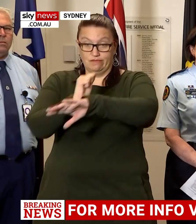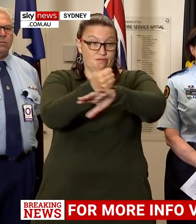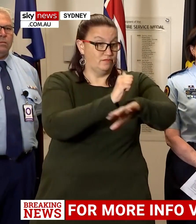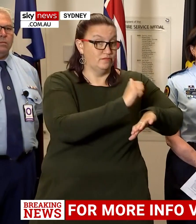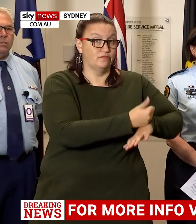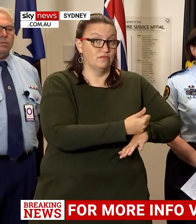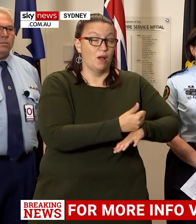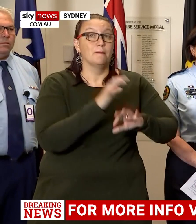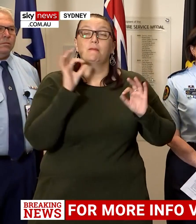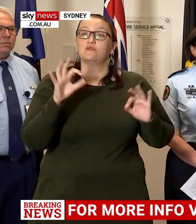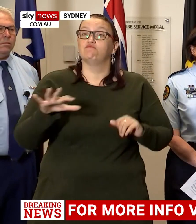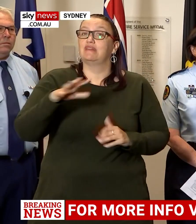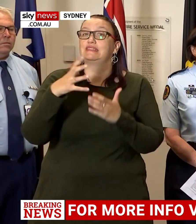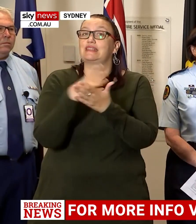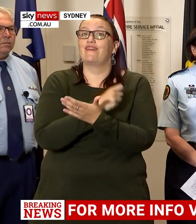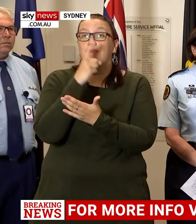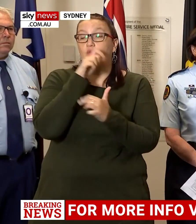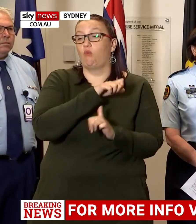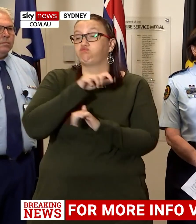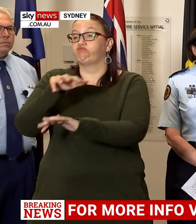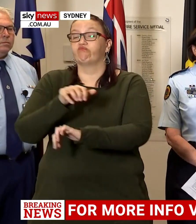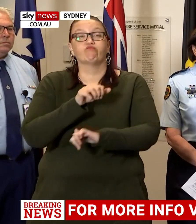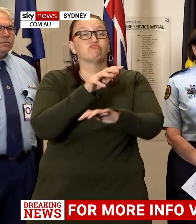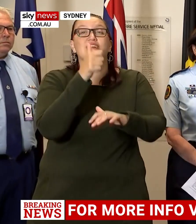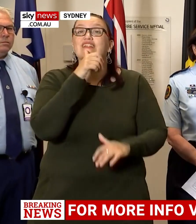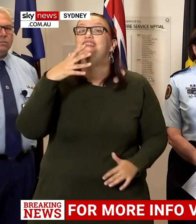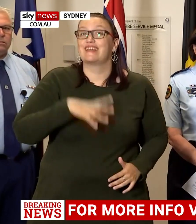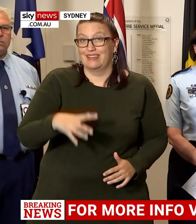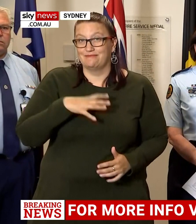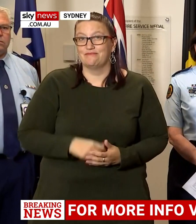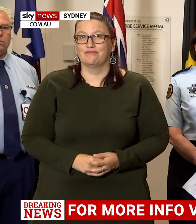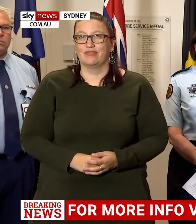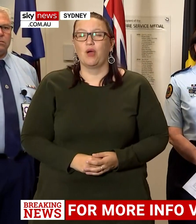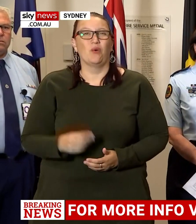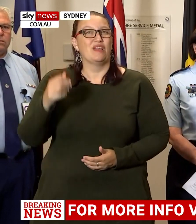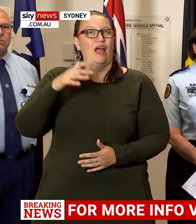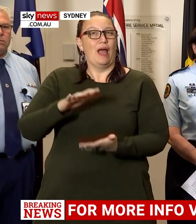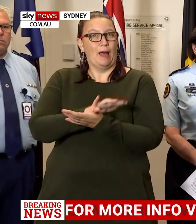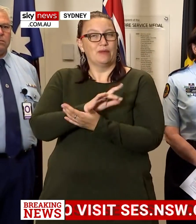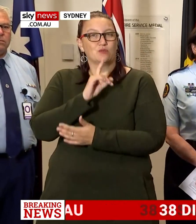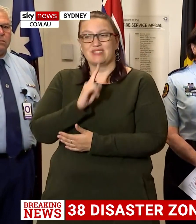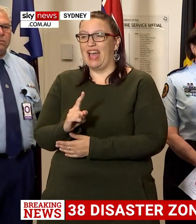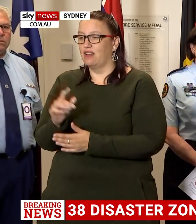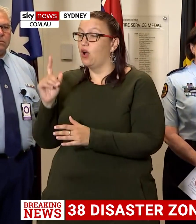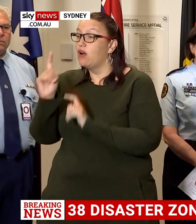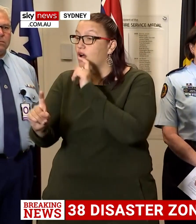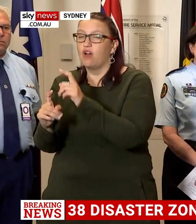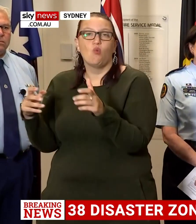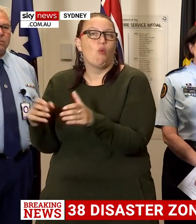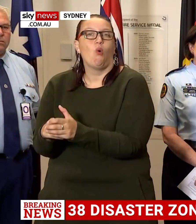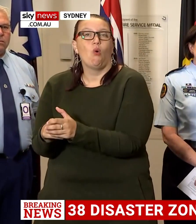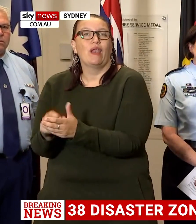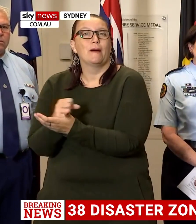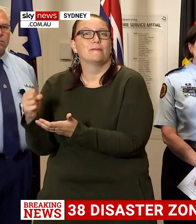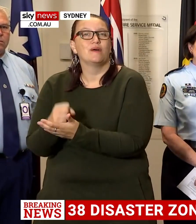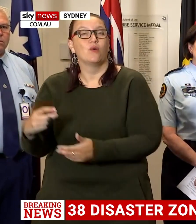low, which suggests to us that most people have been able to take our advice in staying with family and friends. And I just want to thank not only